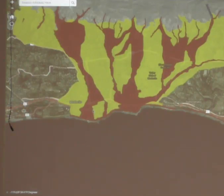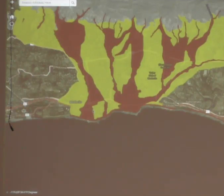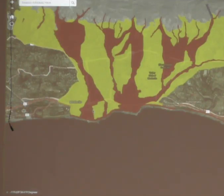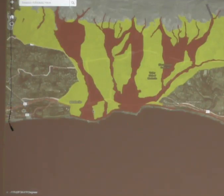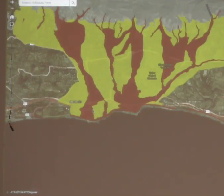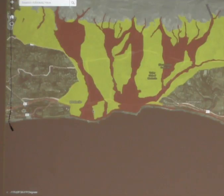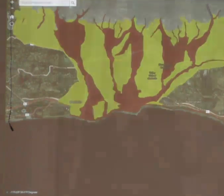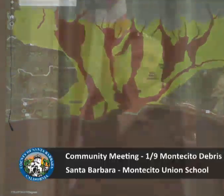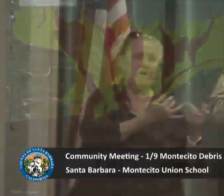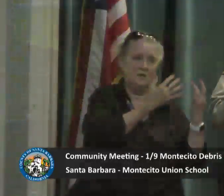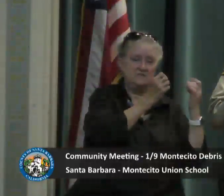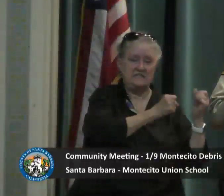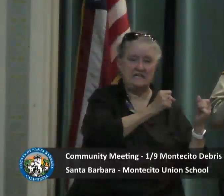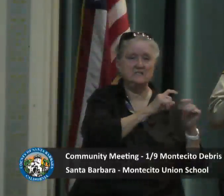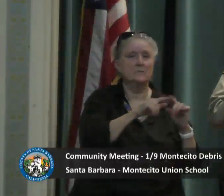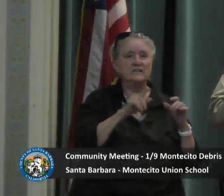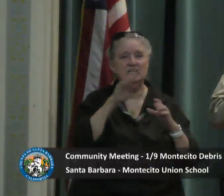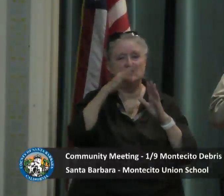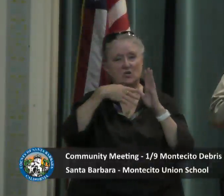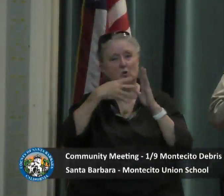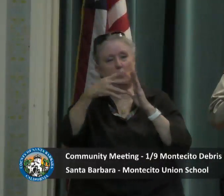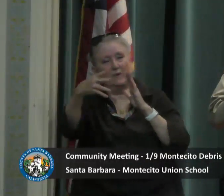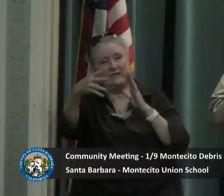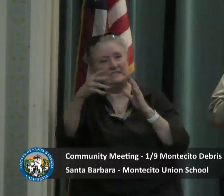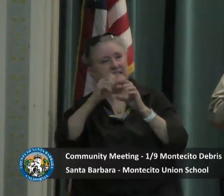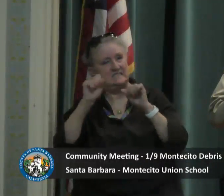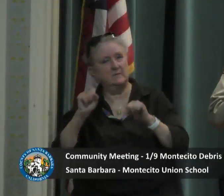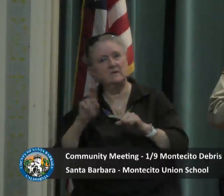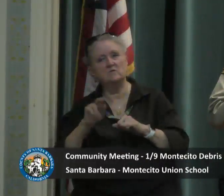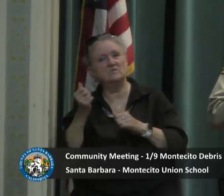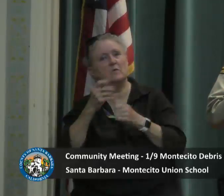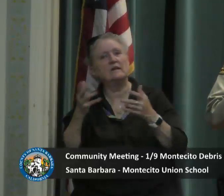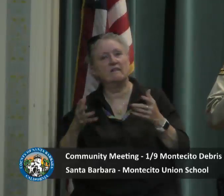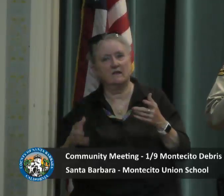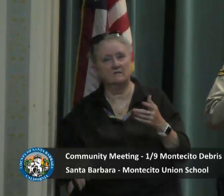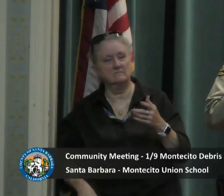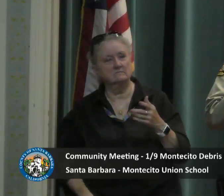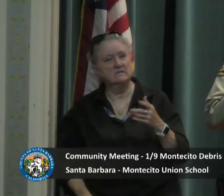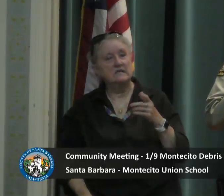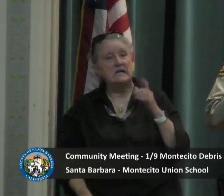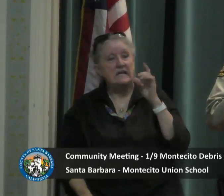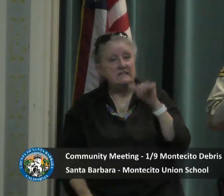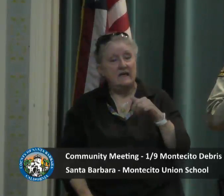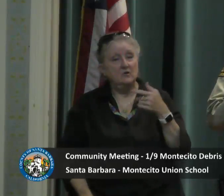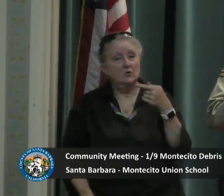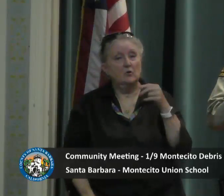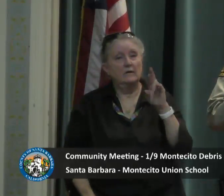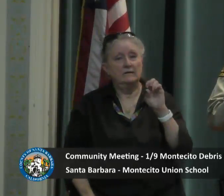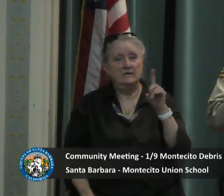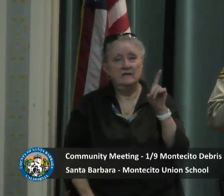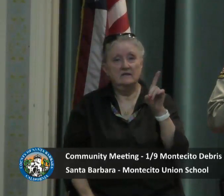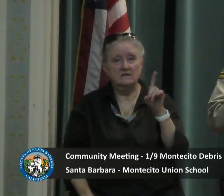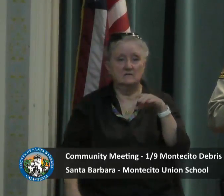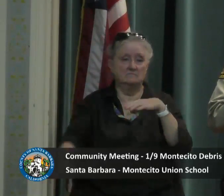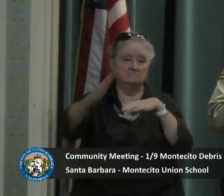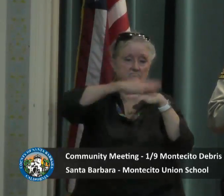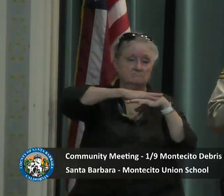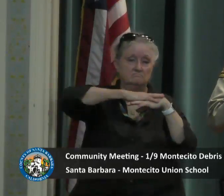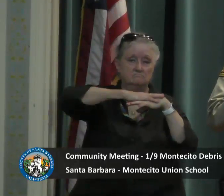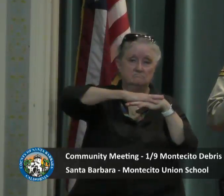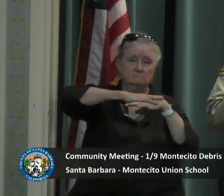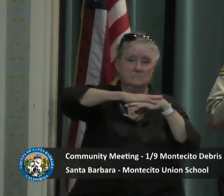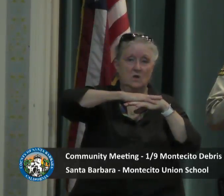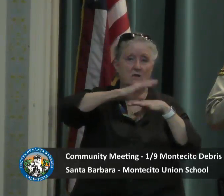of fires, but it's a grid system. It can be used for anything. And that grid system was overlaid on top of the